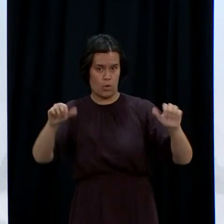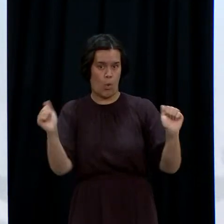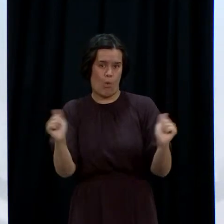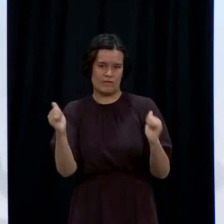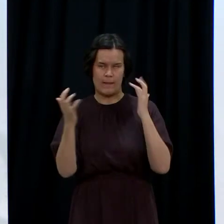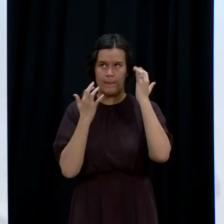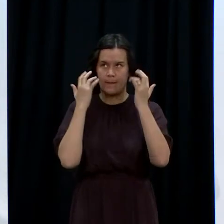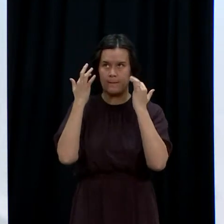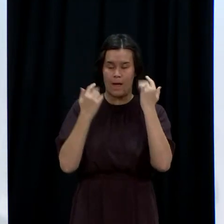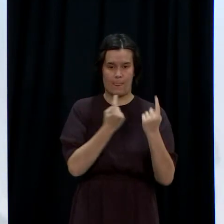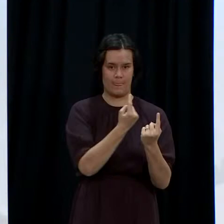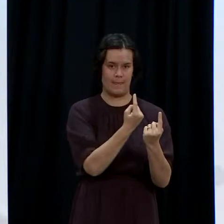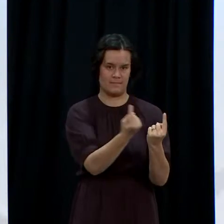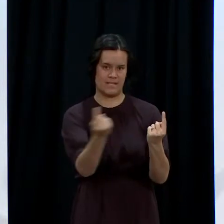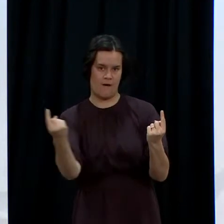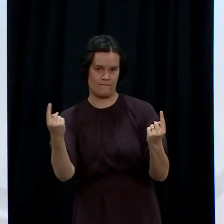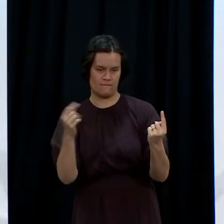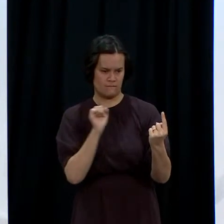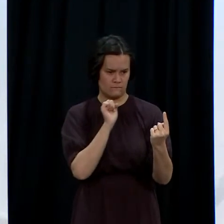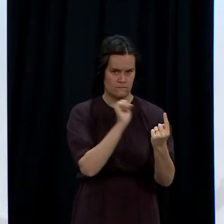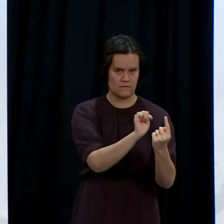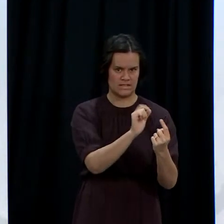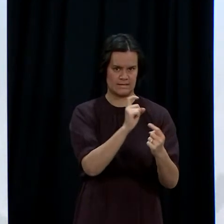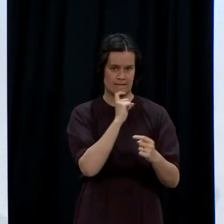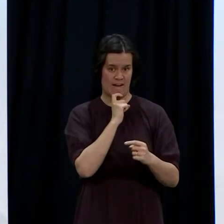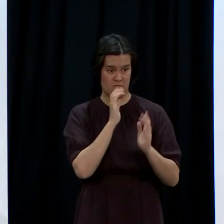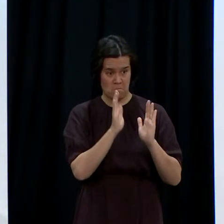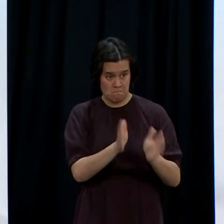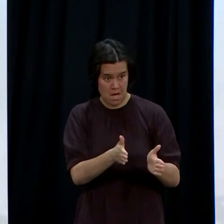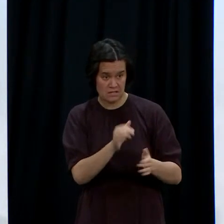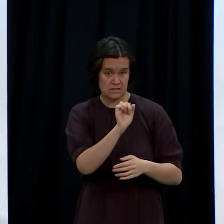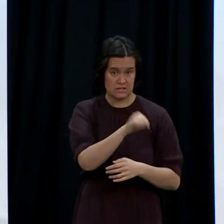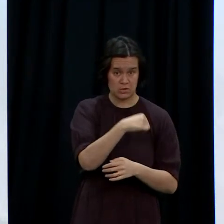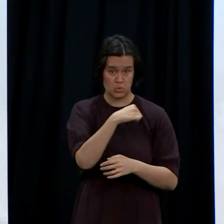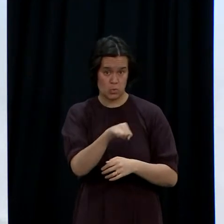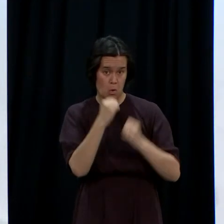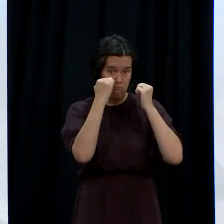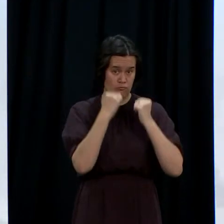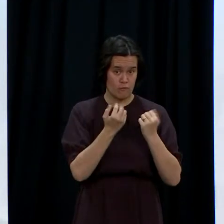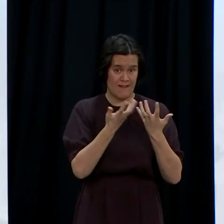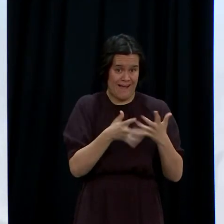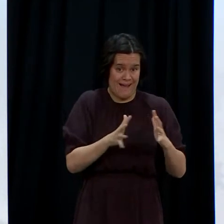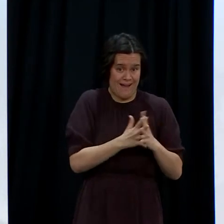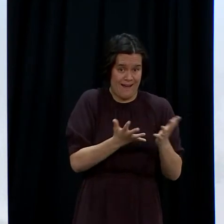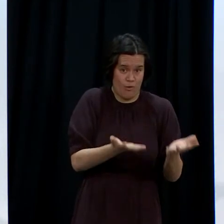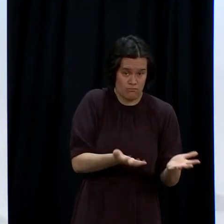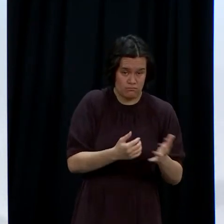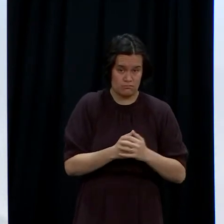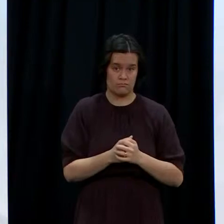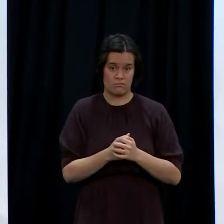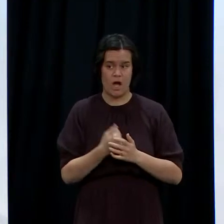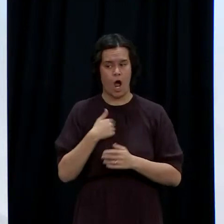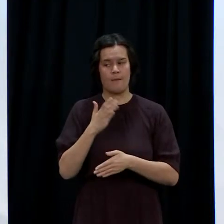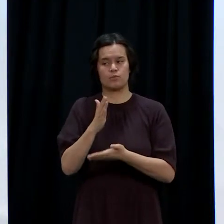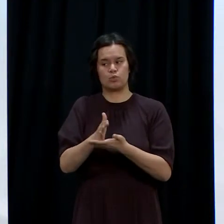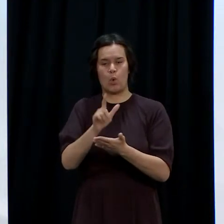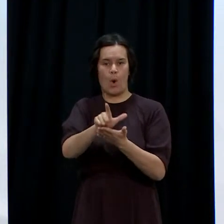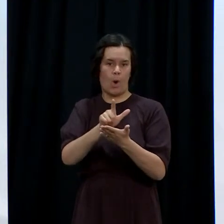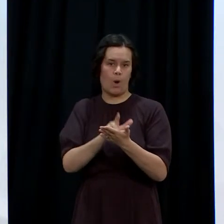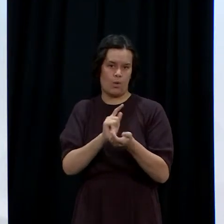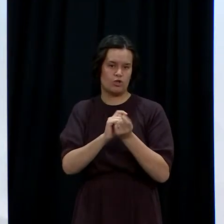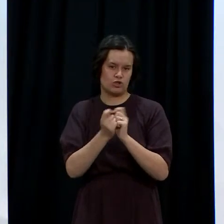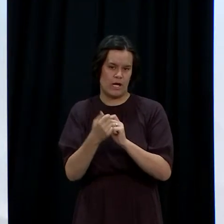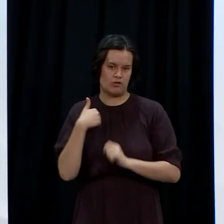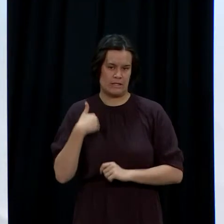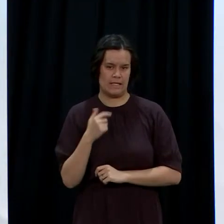and obviously that's an area that's new again, and so employment law will evolve around that, I'm sure, but for now